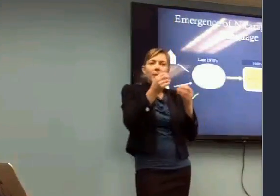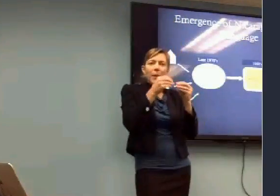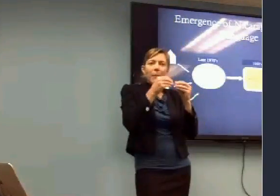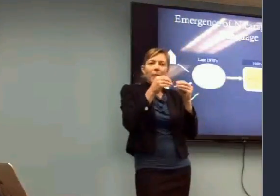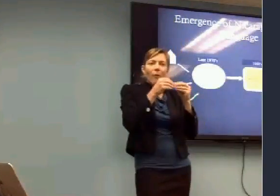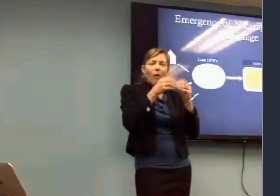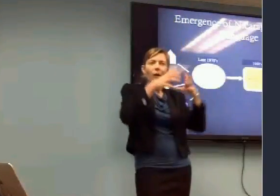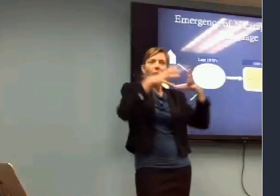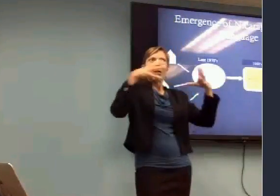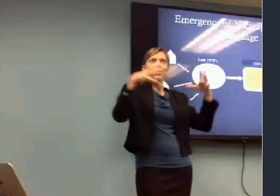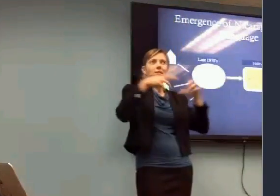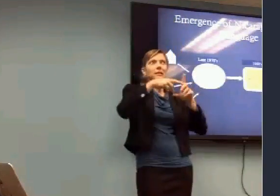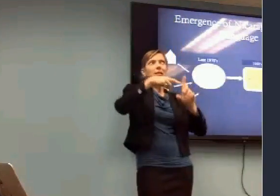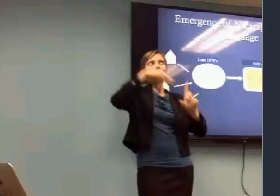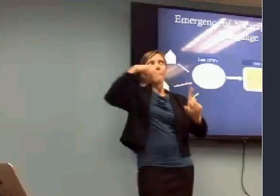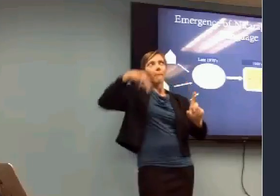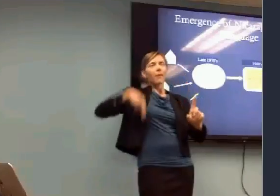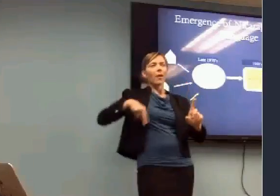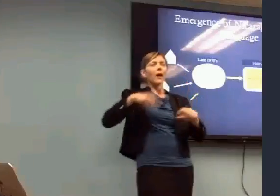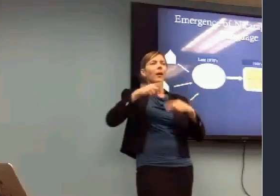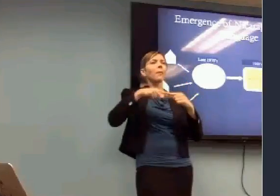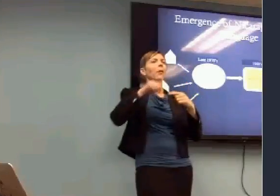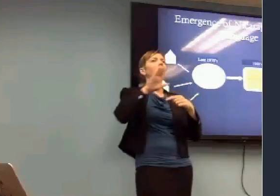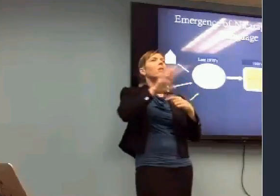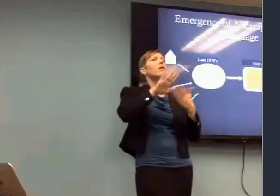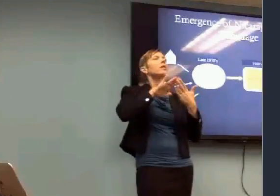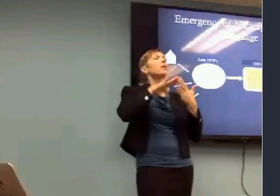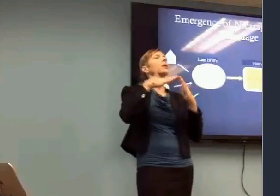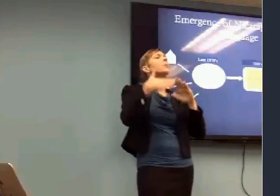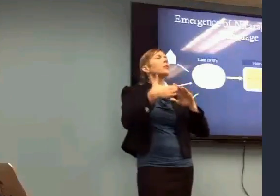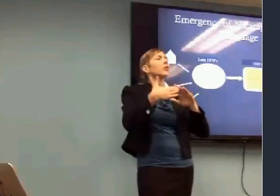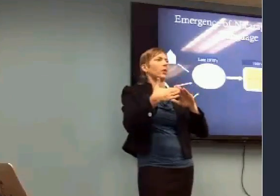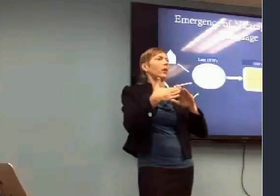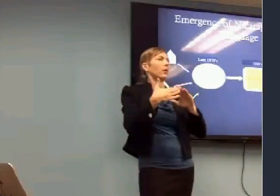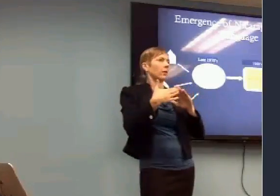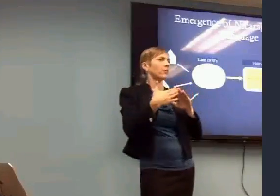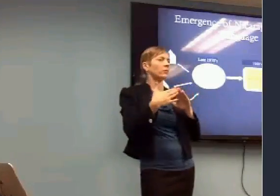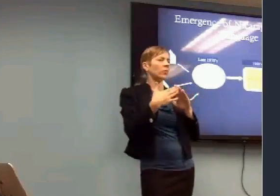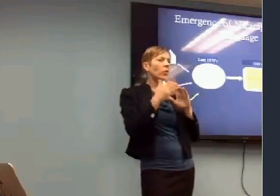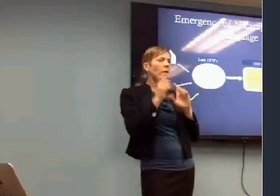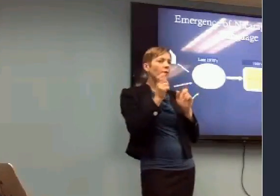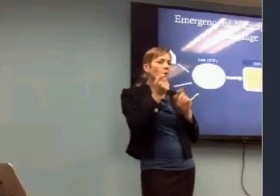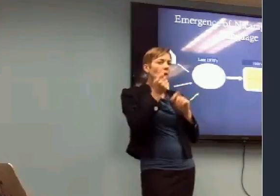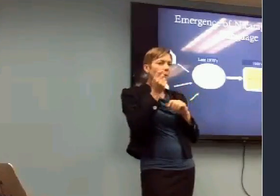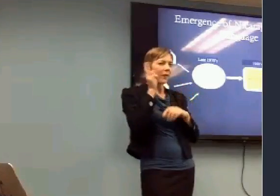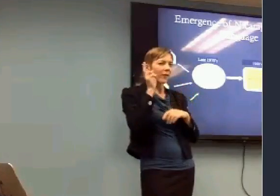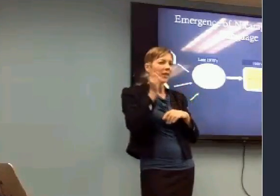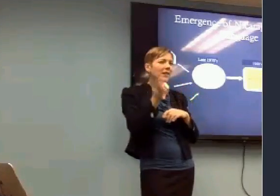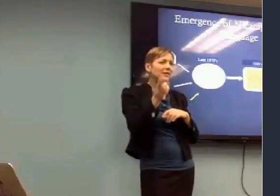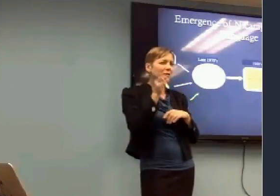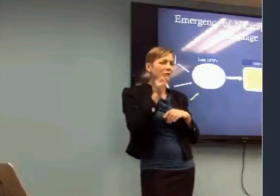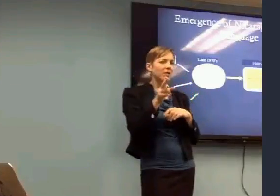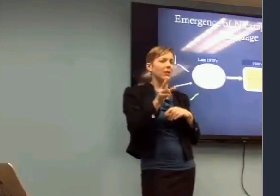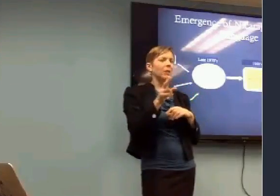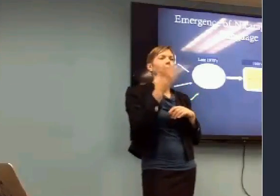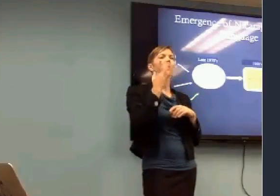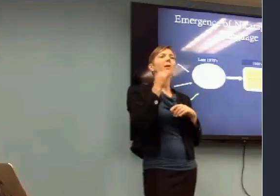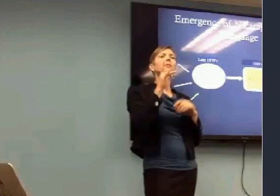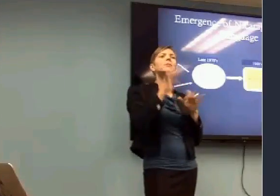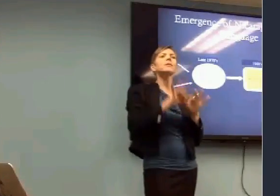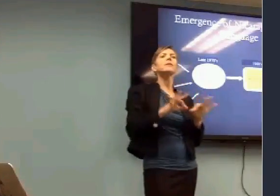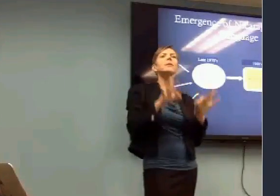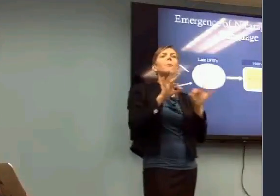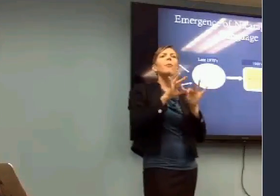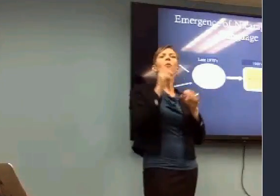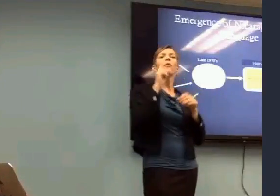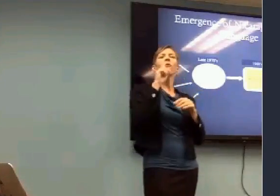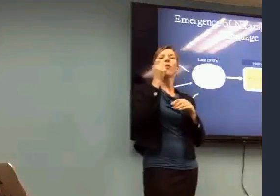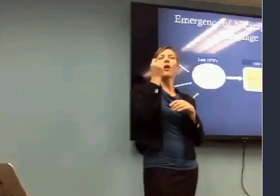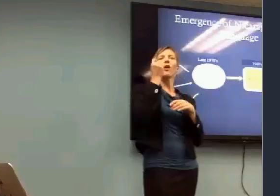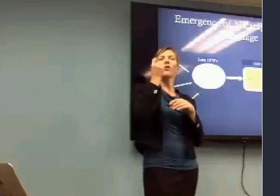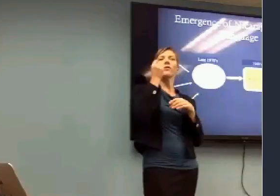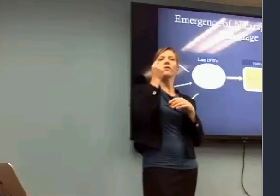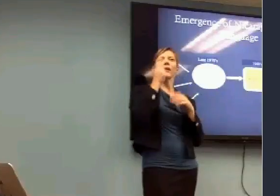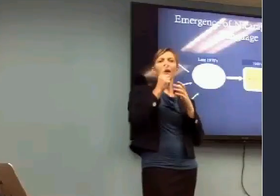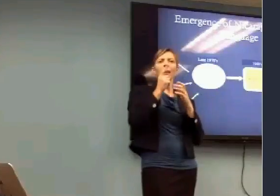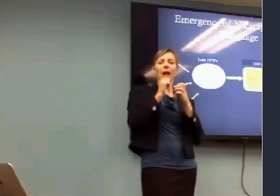entering school. So now I'd like to take a broader view of the community and give you an understanding of the history